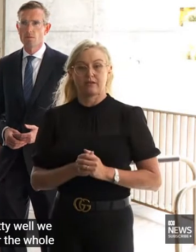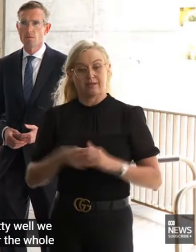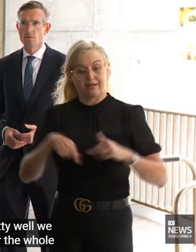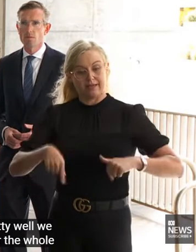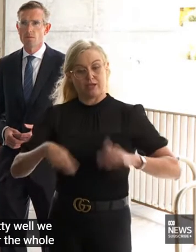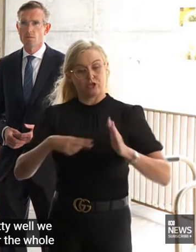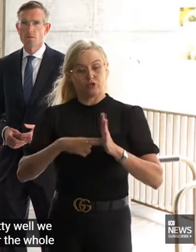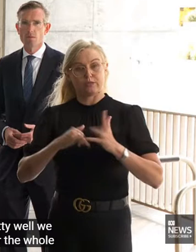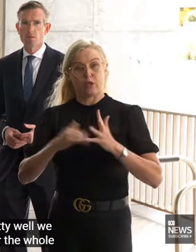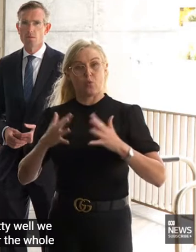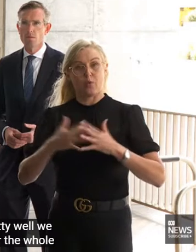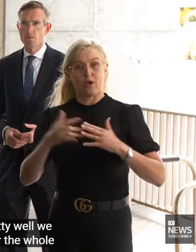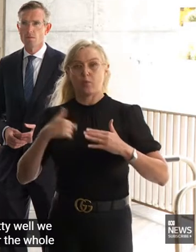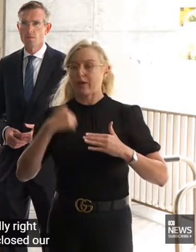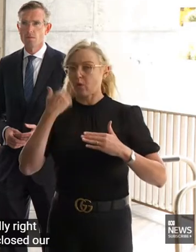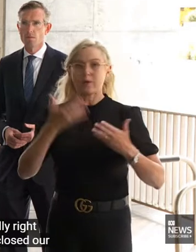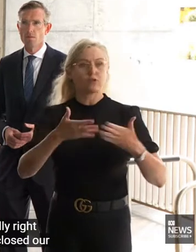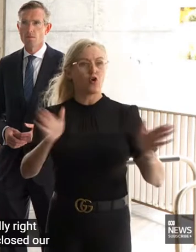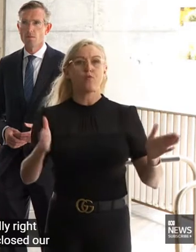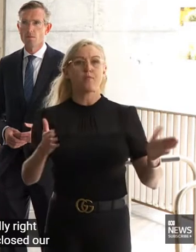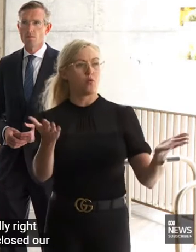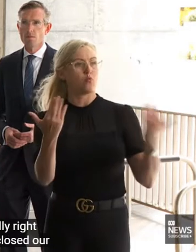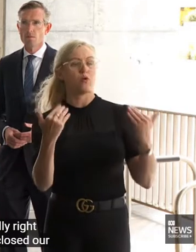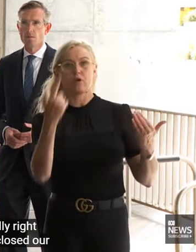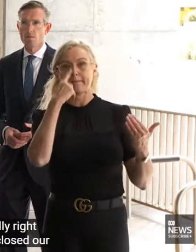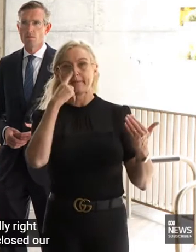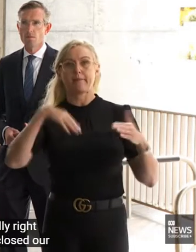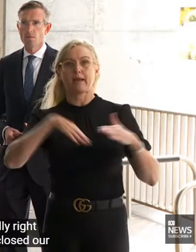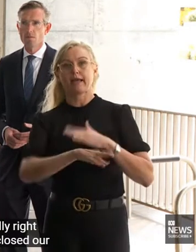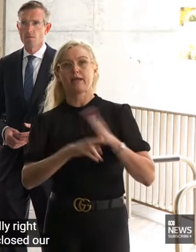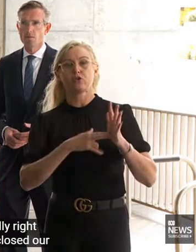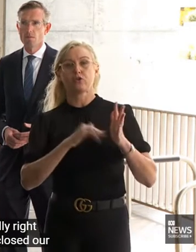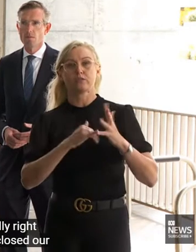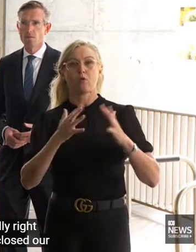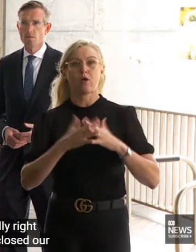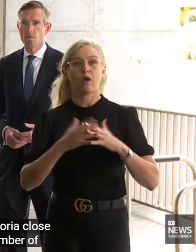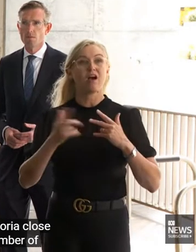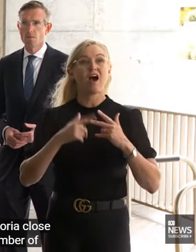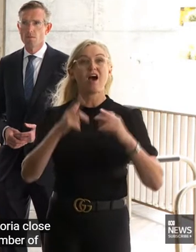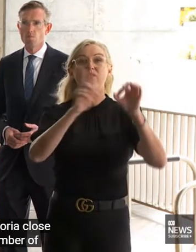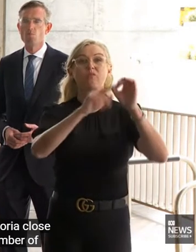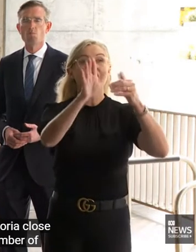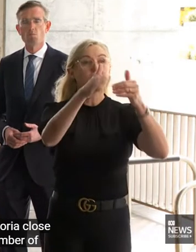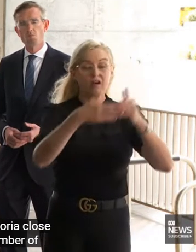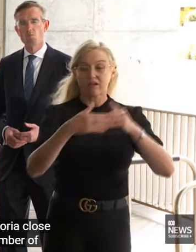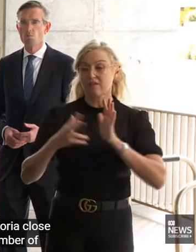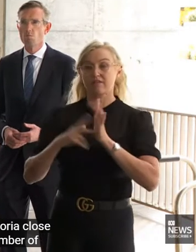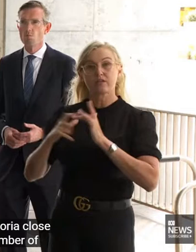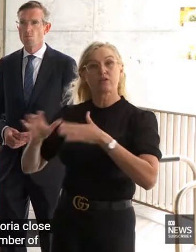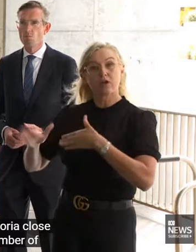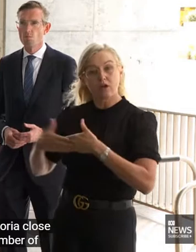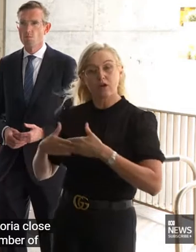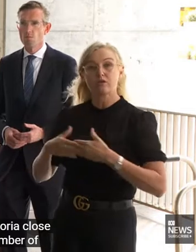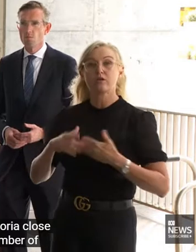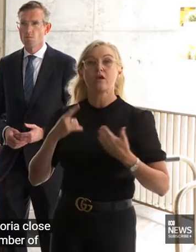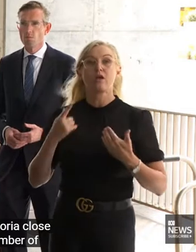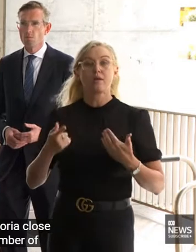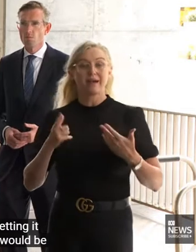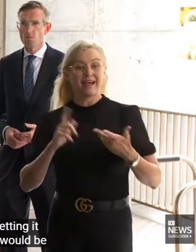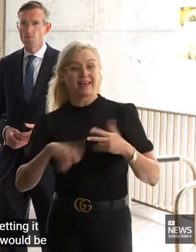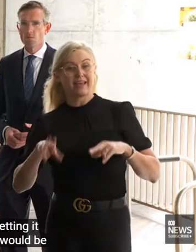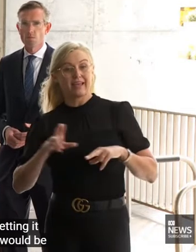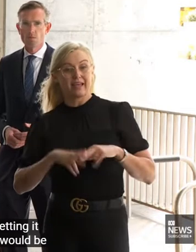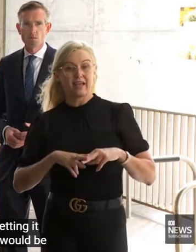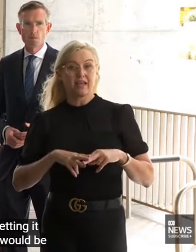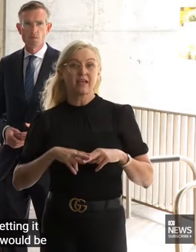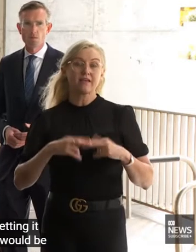completely. Victoria closed their gates for a number of months. So I think getting it back to 4 months would be good, but we've got to understand that if they were to come to the